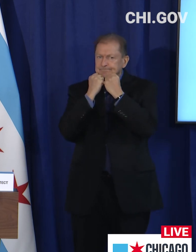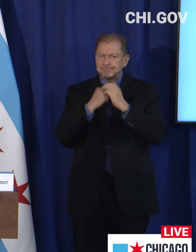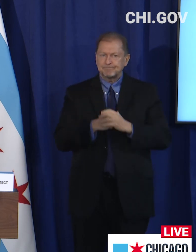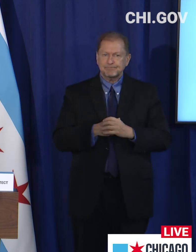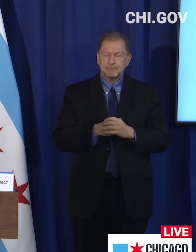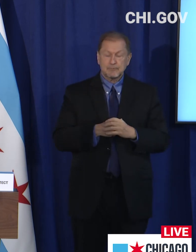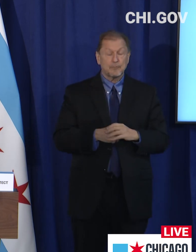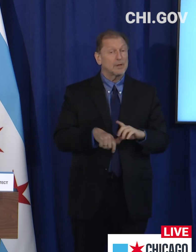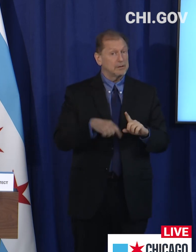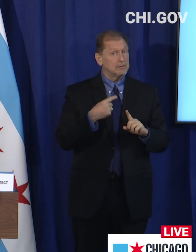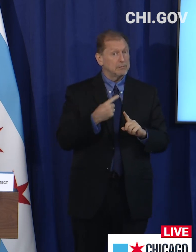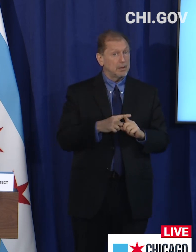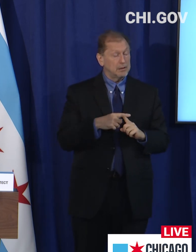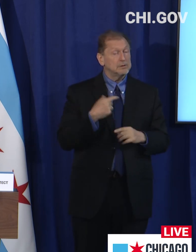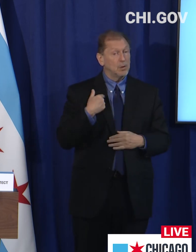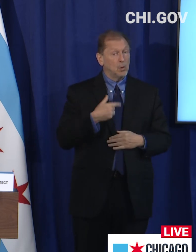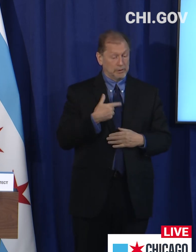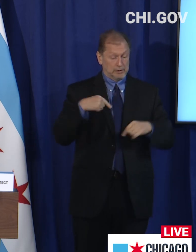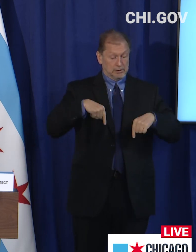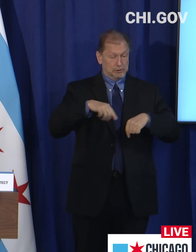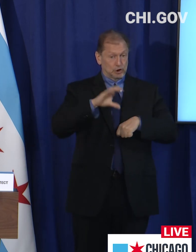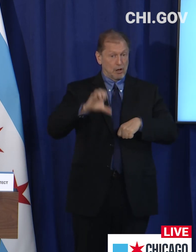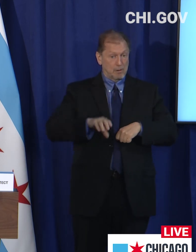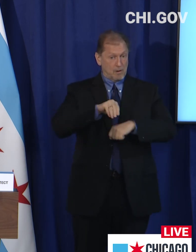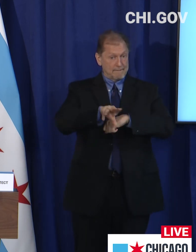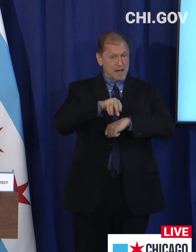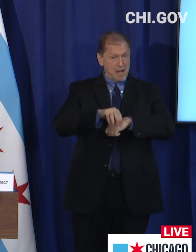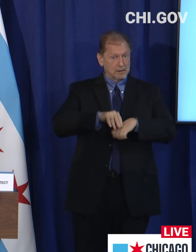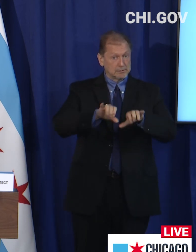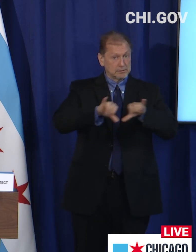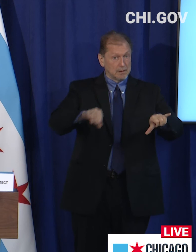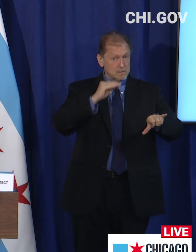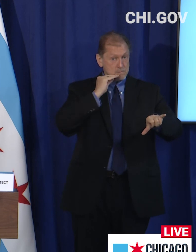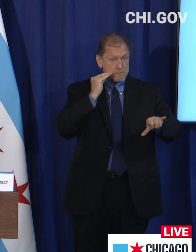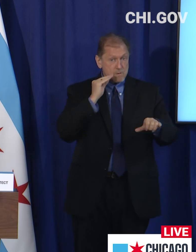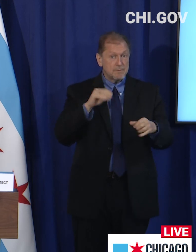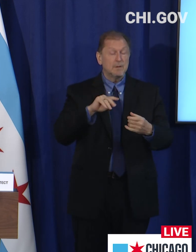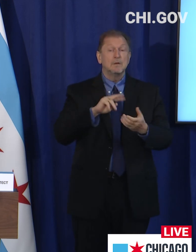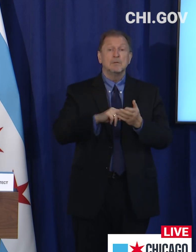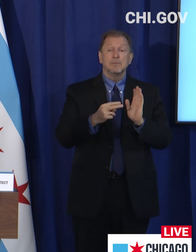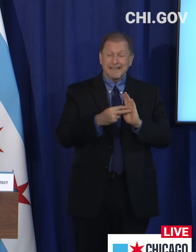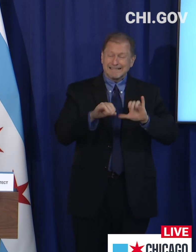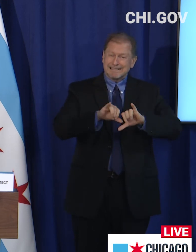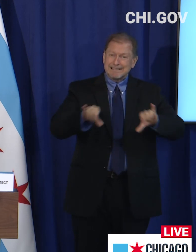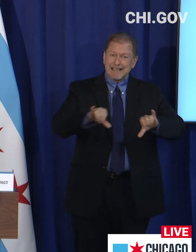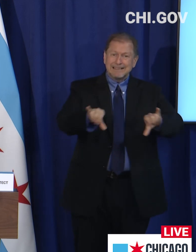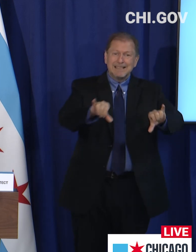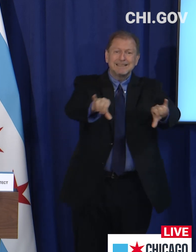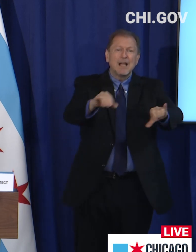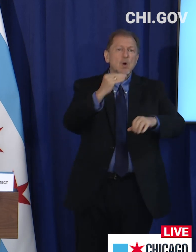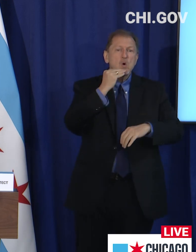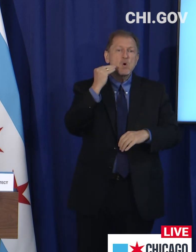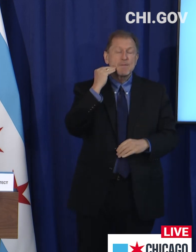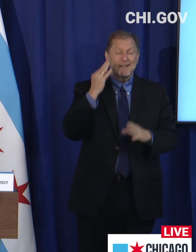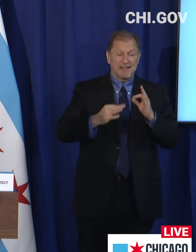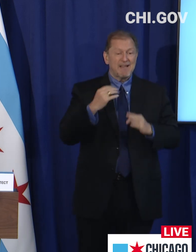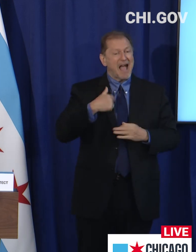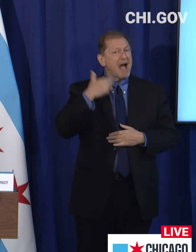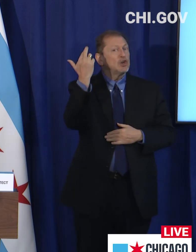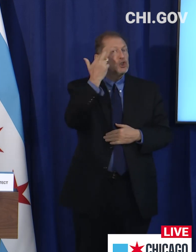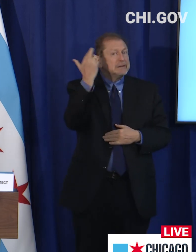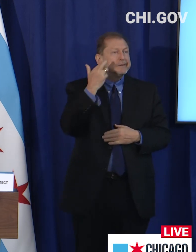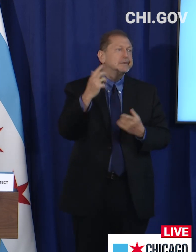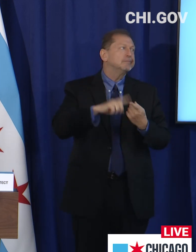stay-at-home advisory remain in place. These include staying home unless you must go out for essential reasons like